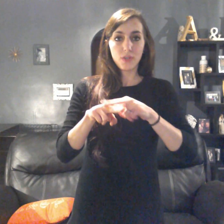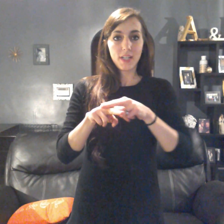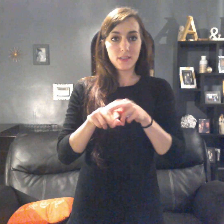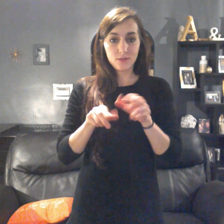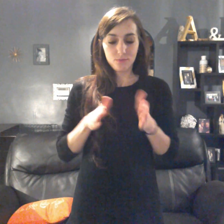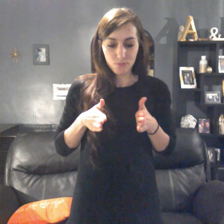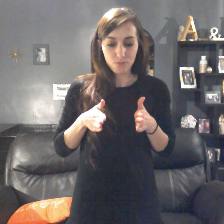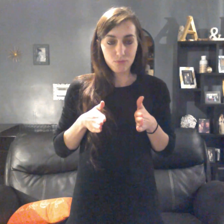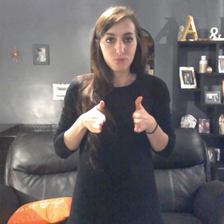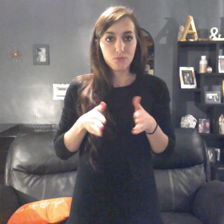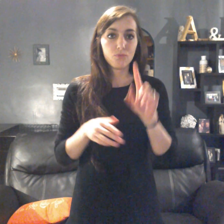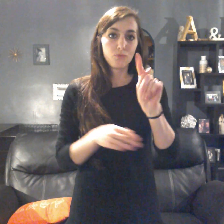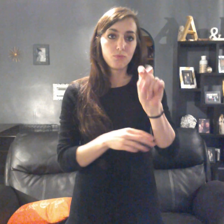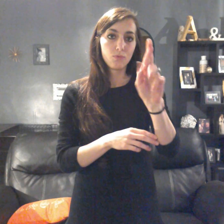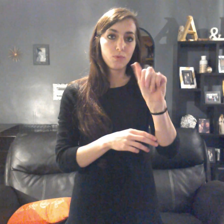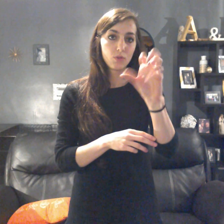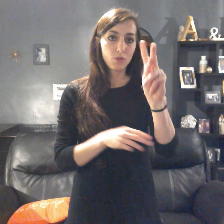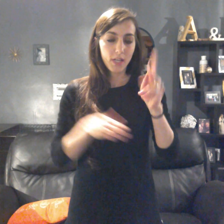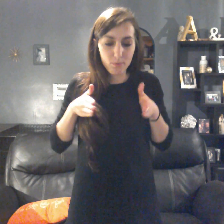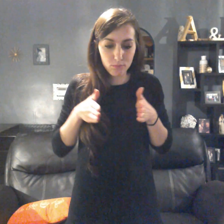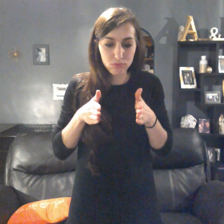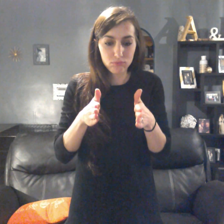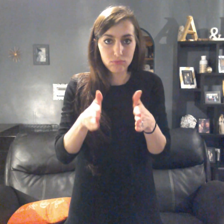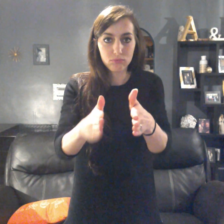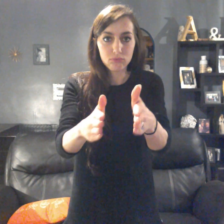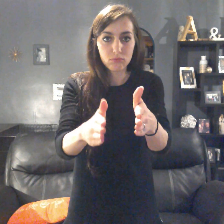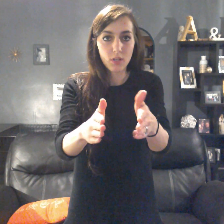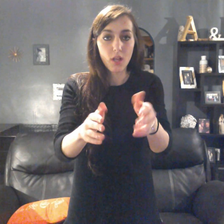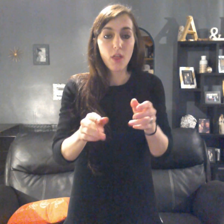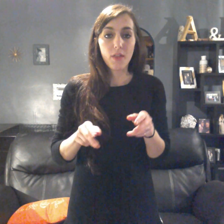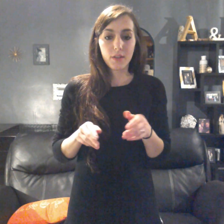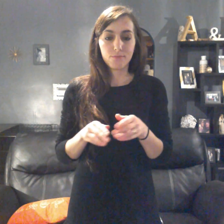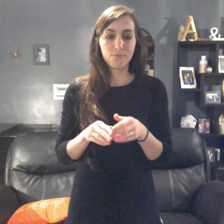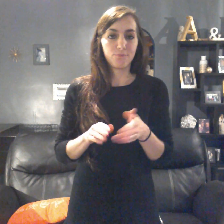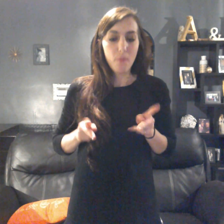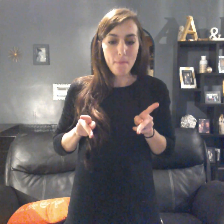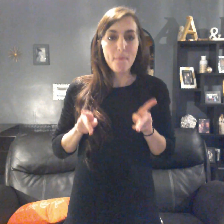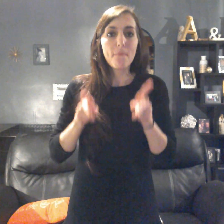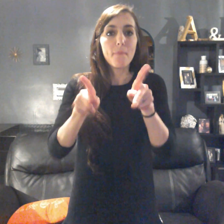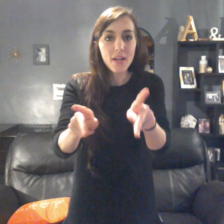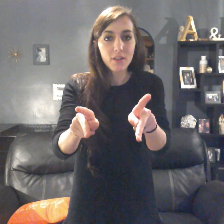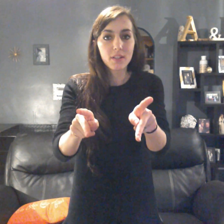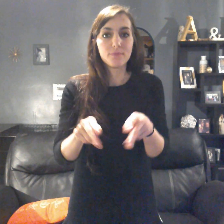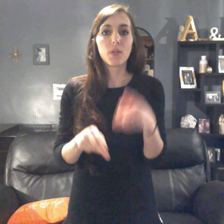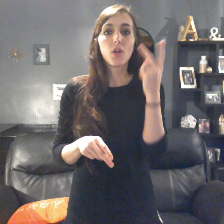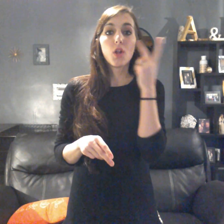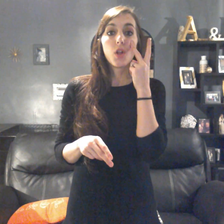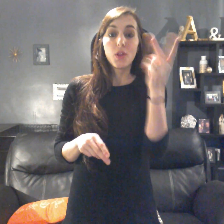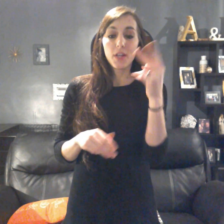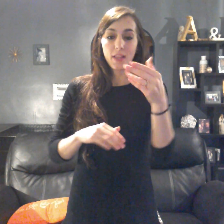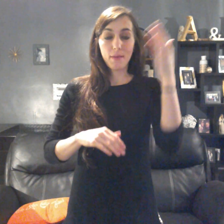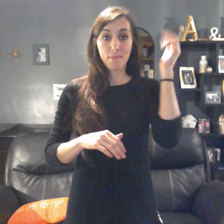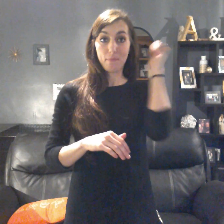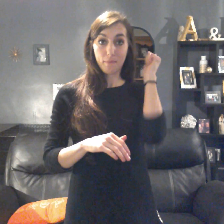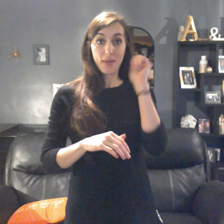parallel. I want you to look at the back of your desk and the front of your desk. They're parallel. I want you